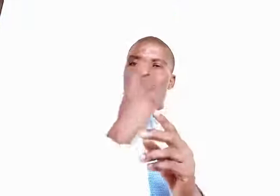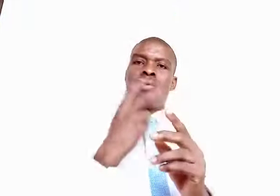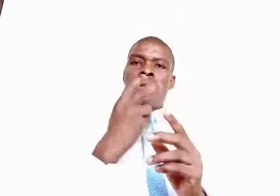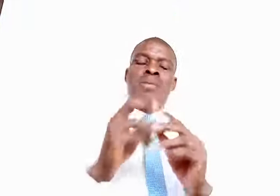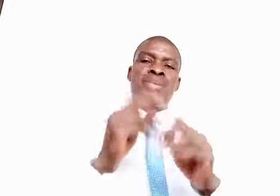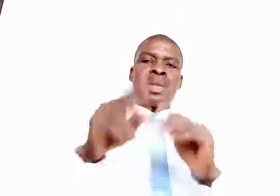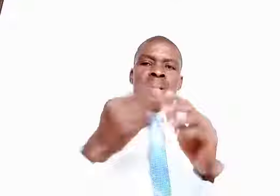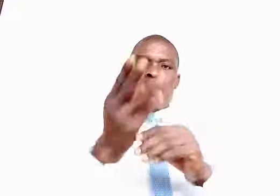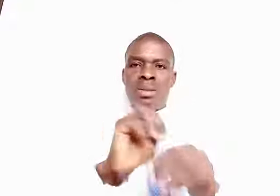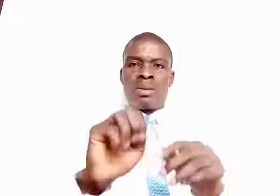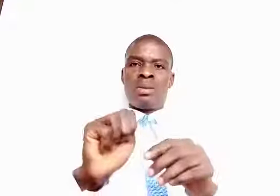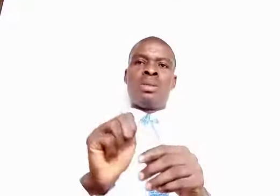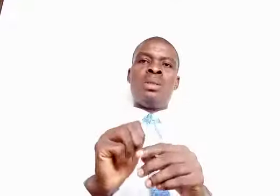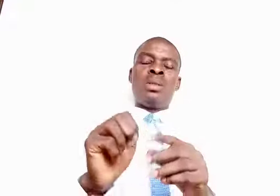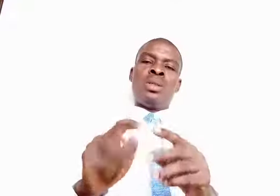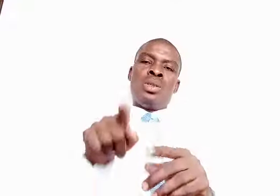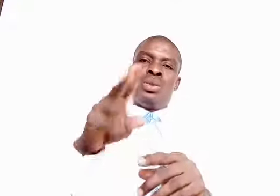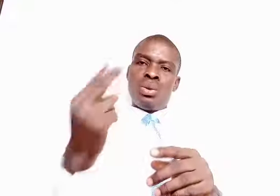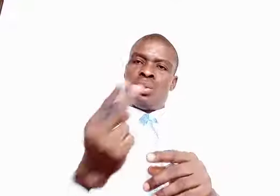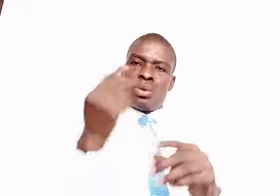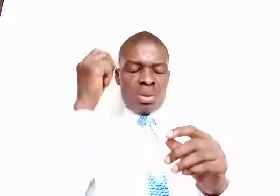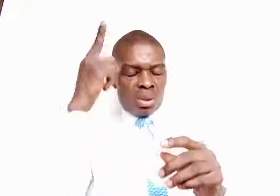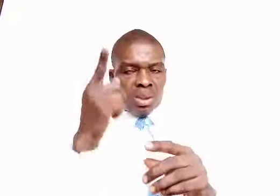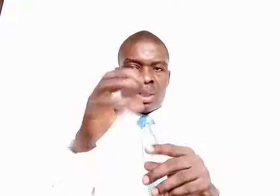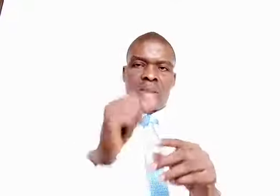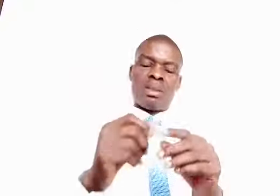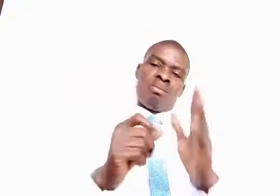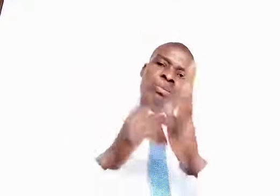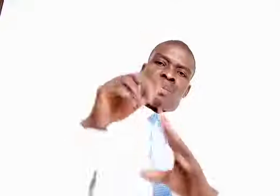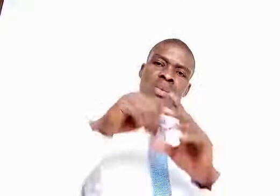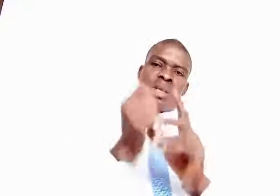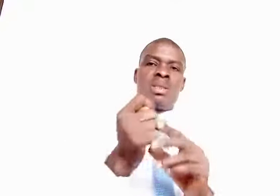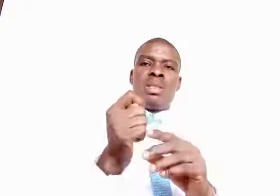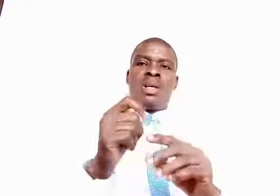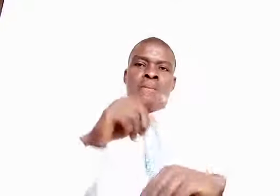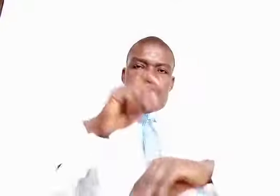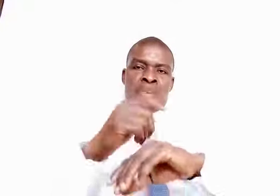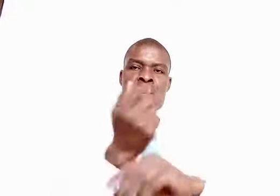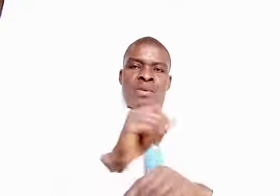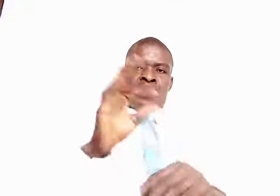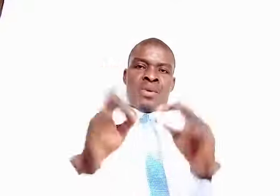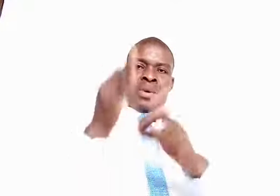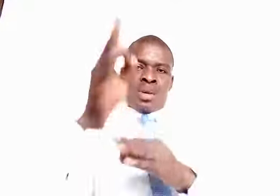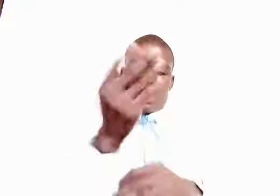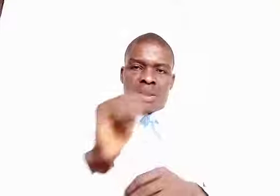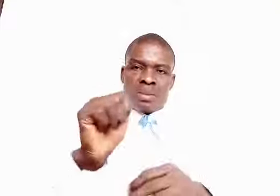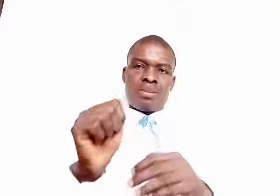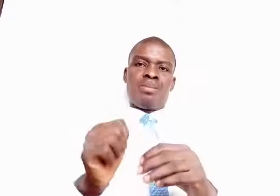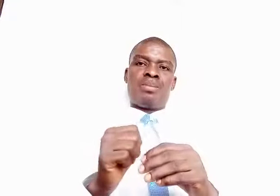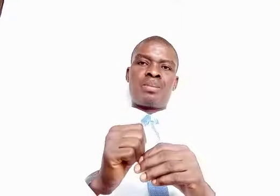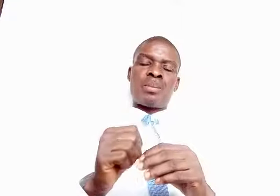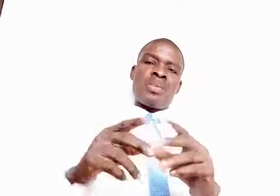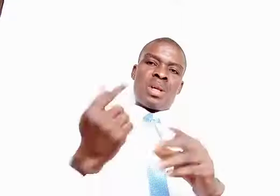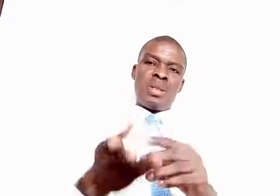taken to? You understand instantly the speaker is speaking figuratively. A figure of speech